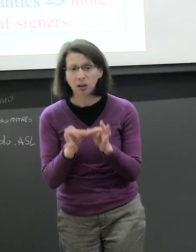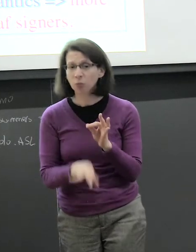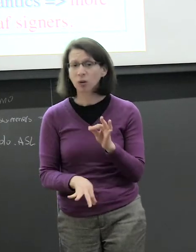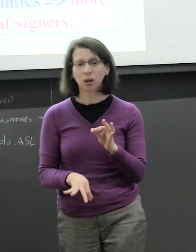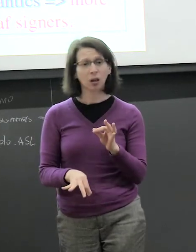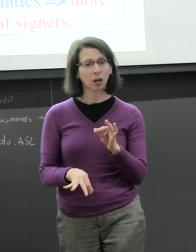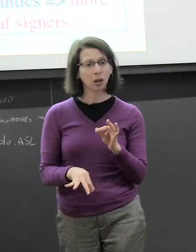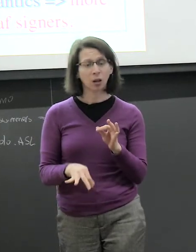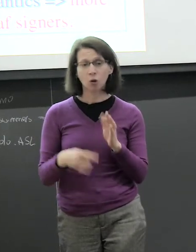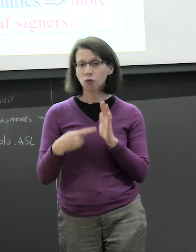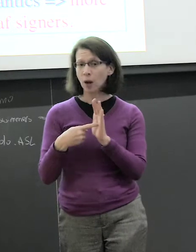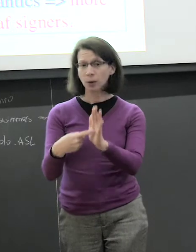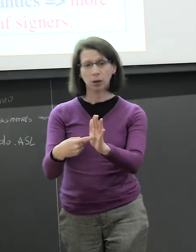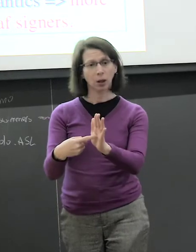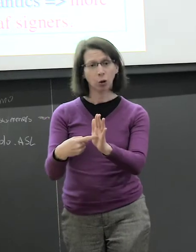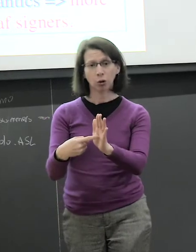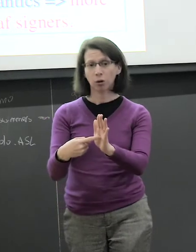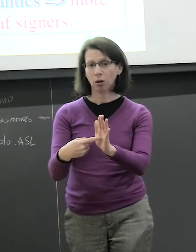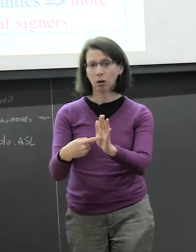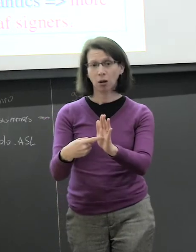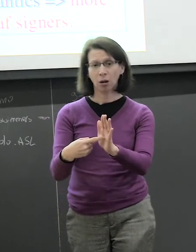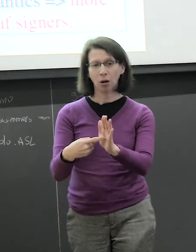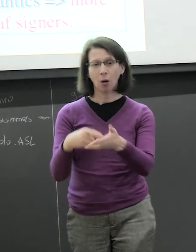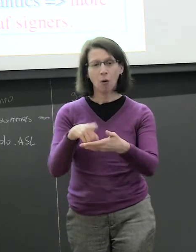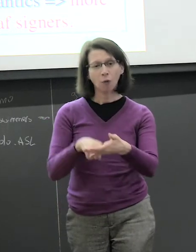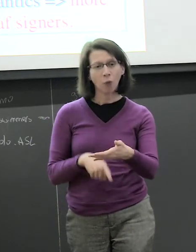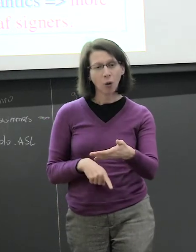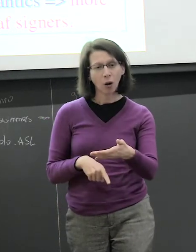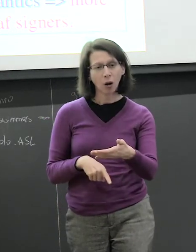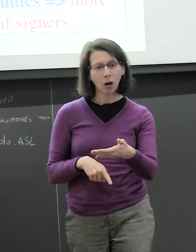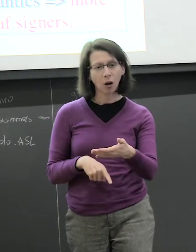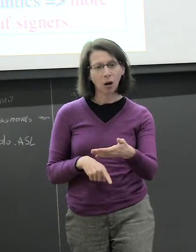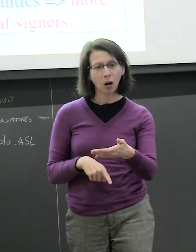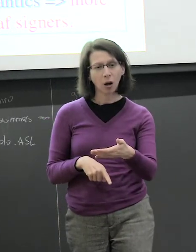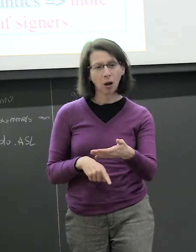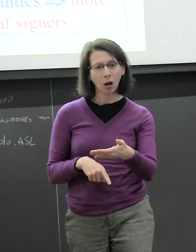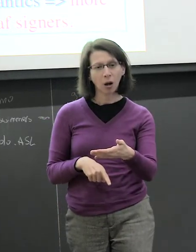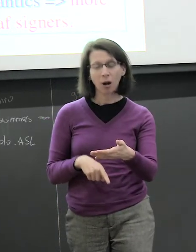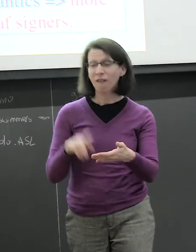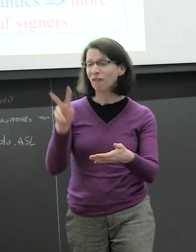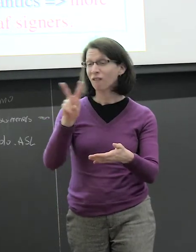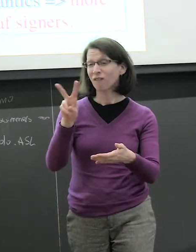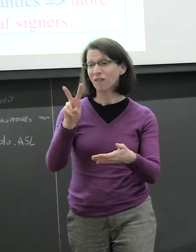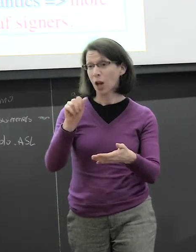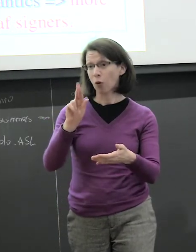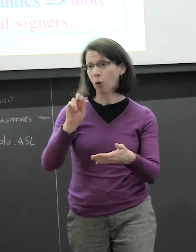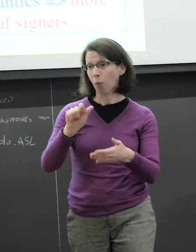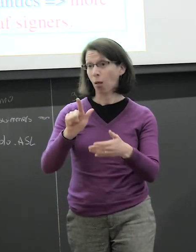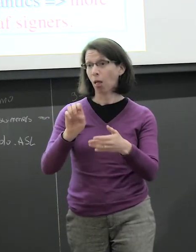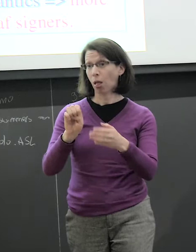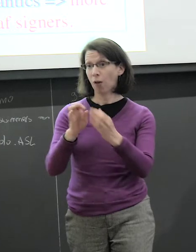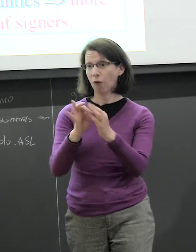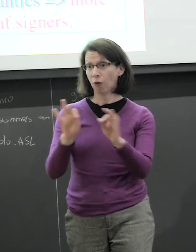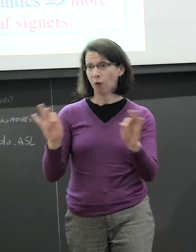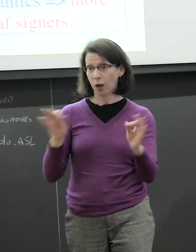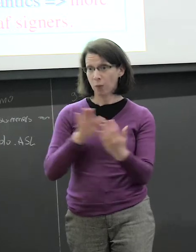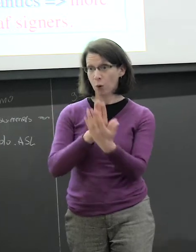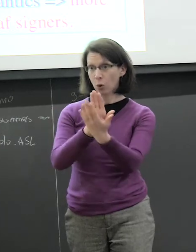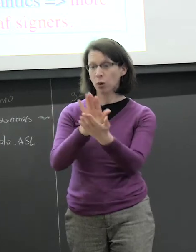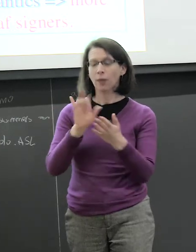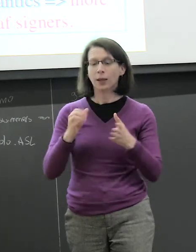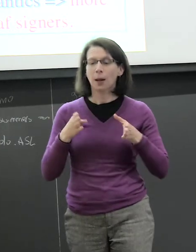a representation of what, in a variable free approach, would be the path of composition